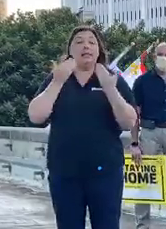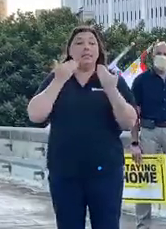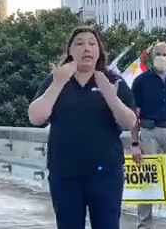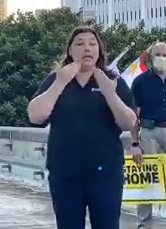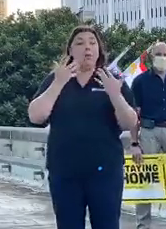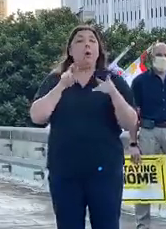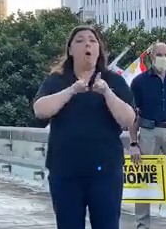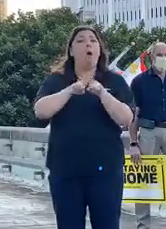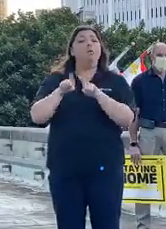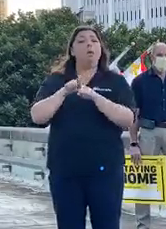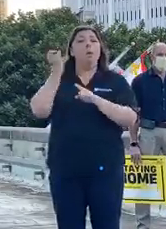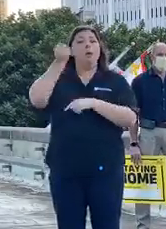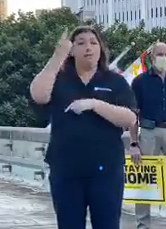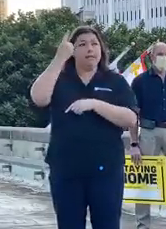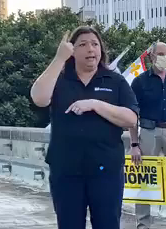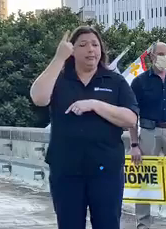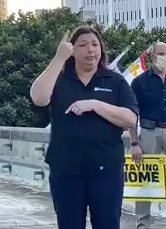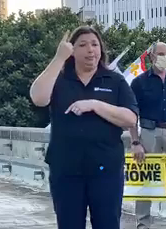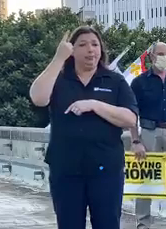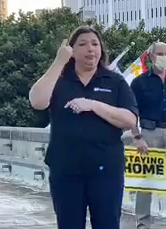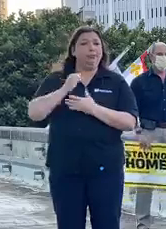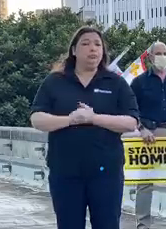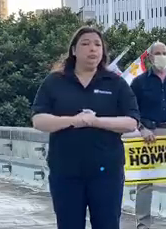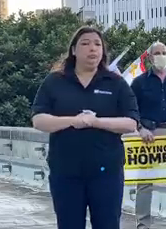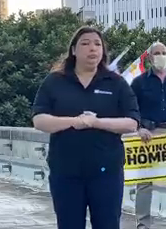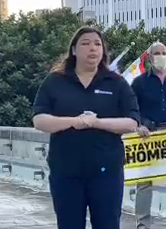thank you and also understand